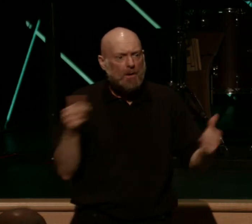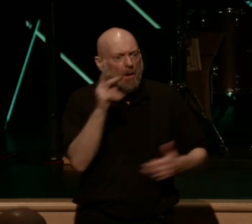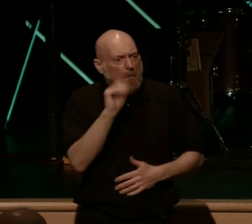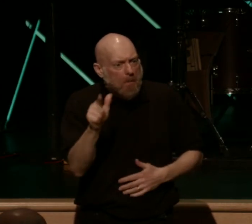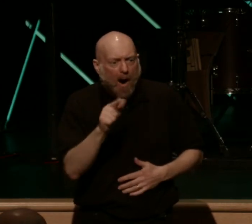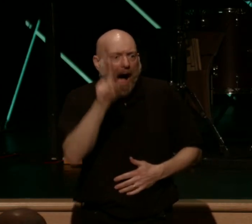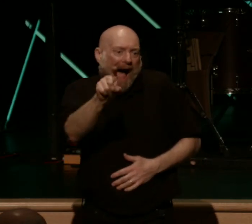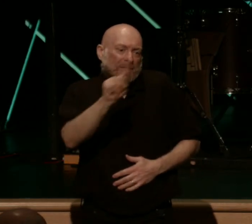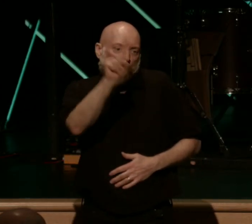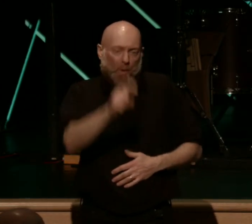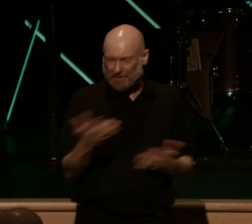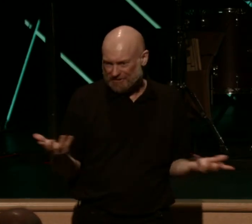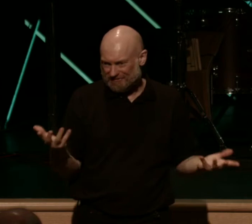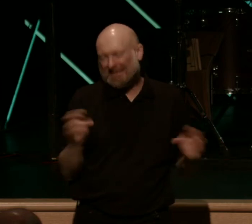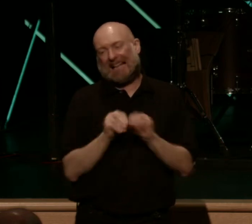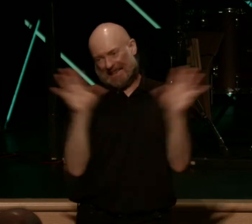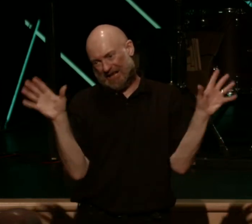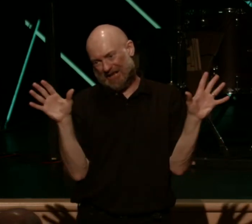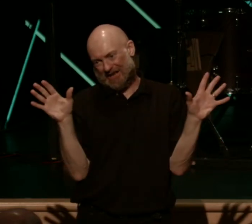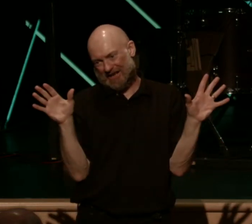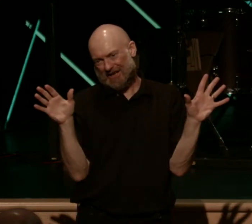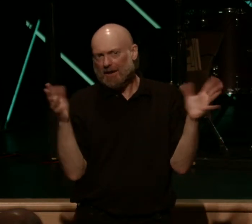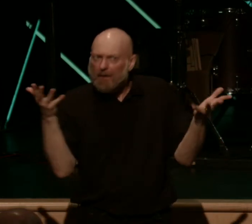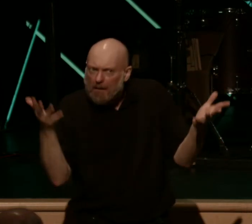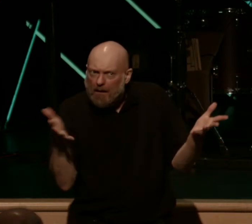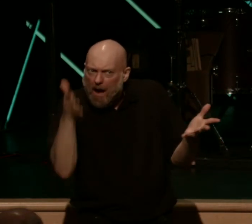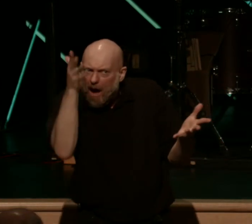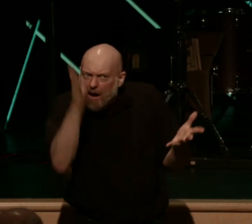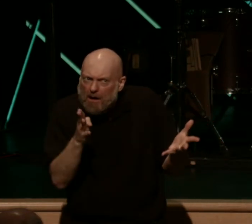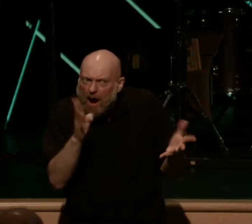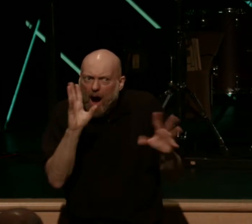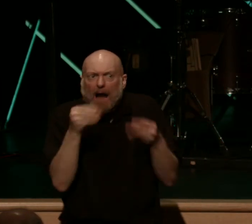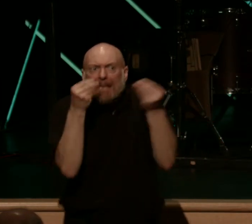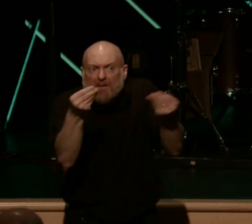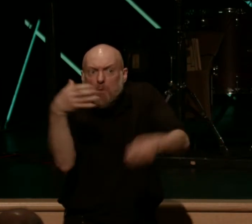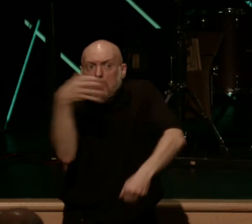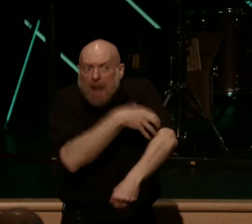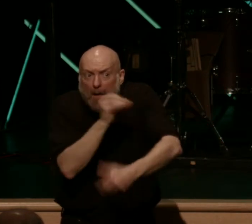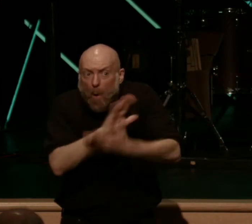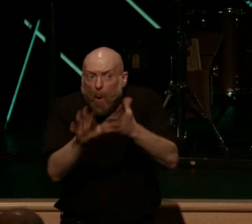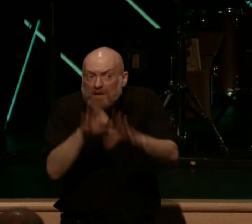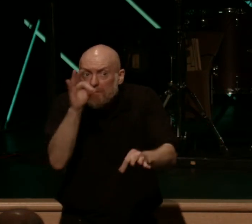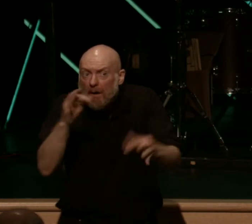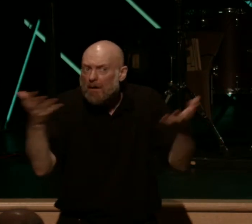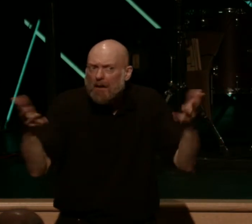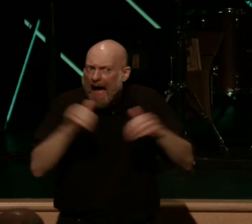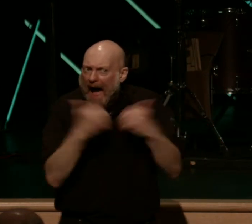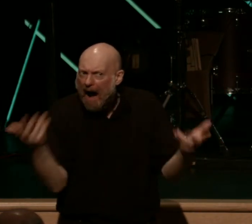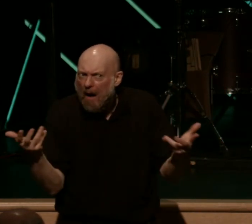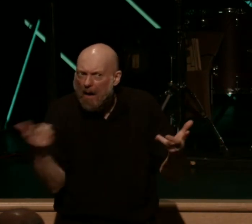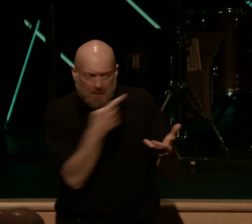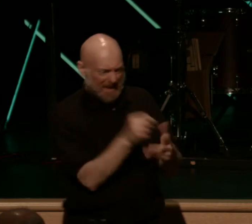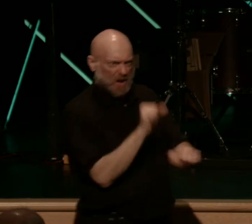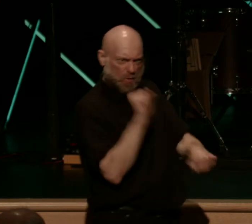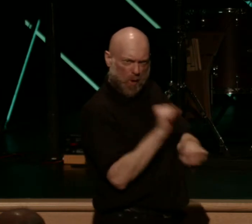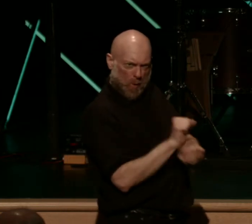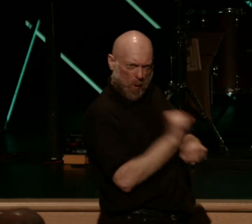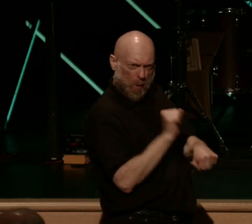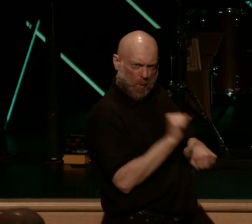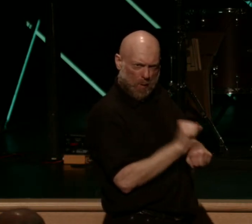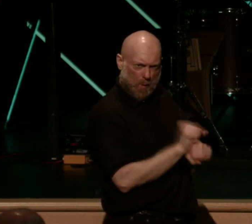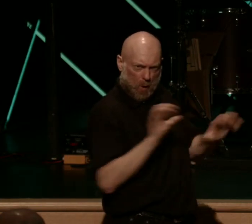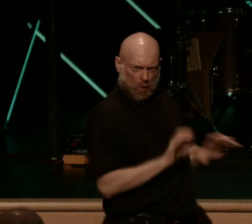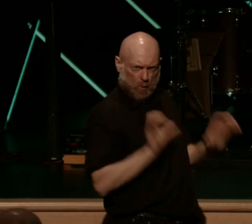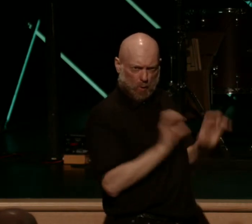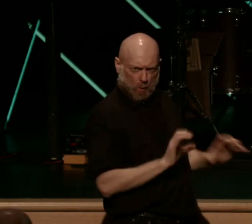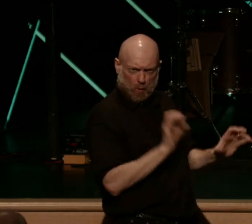a rhetorical question here. He's saying, does God supply the power of the Holy Spirit to you because you try really hard to keep the law?